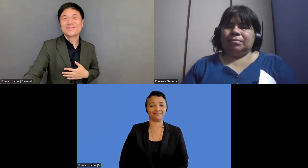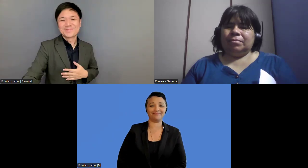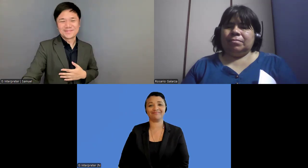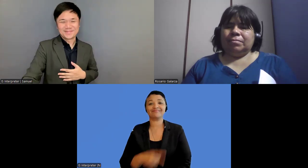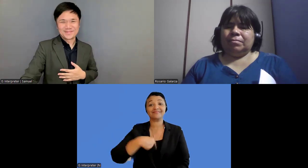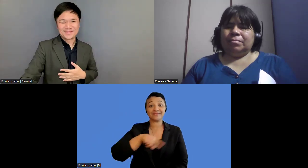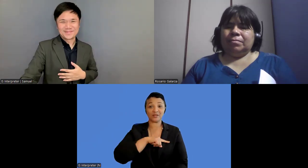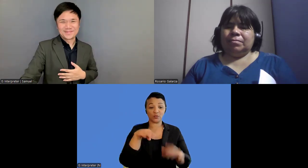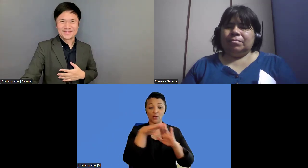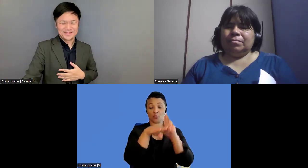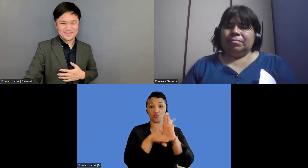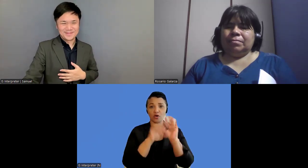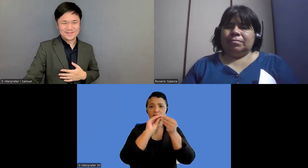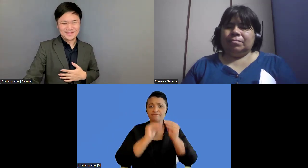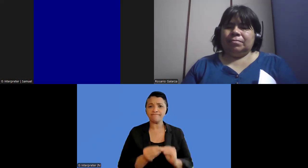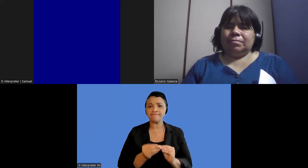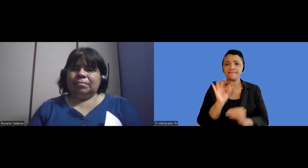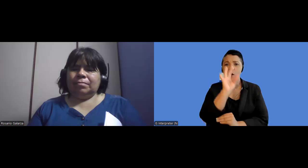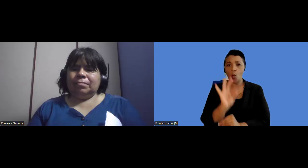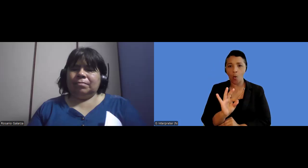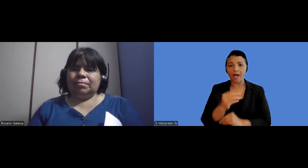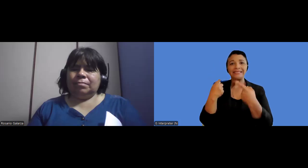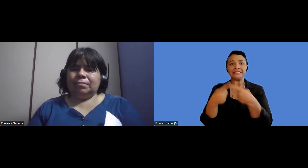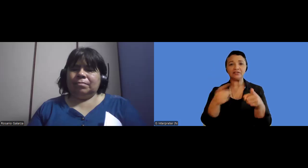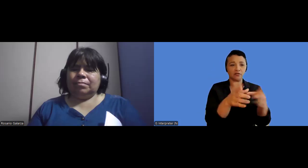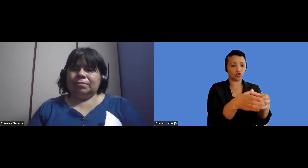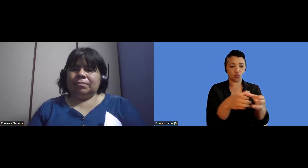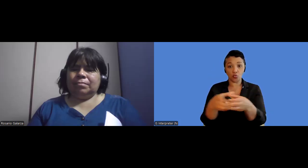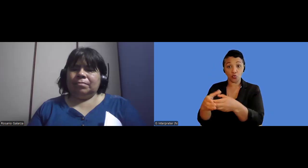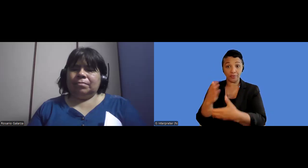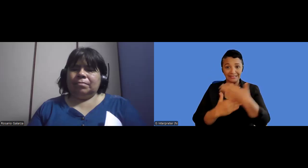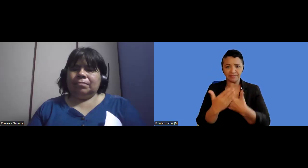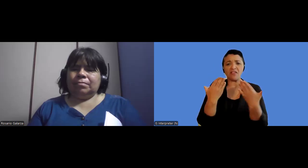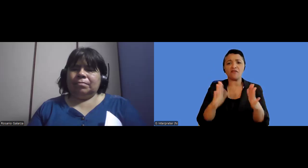series of consultations